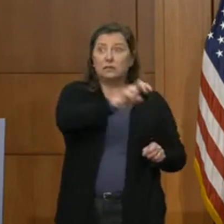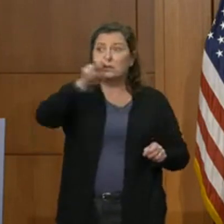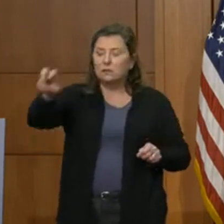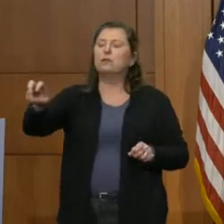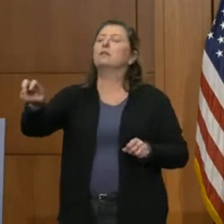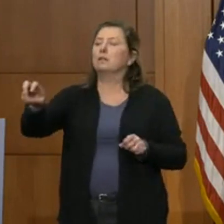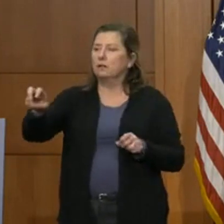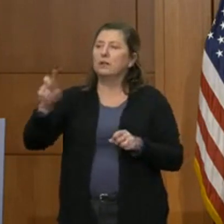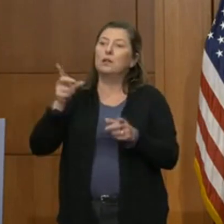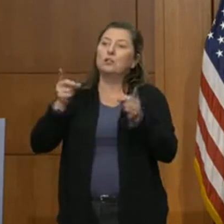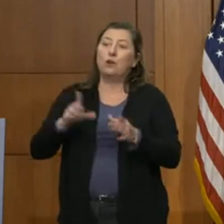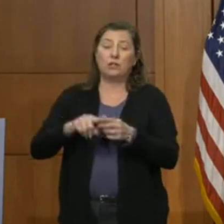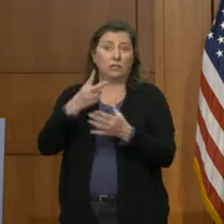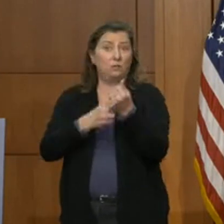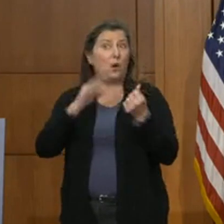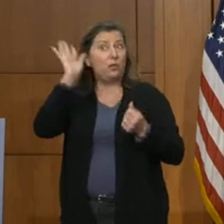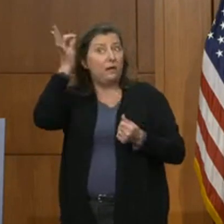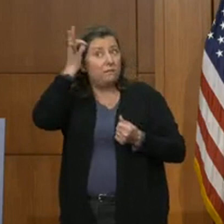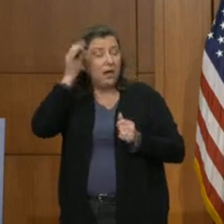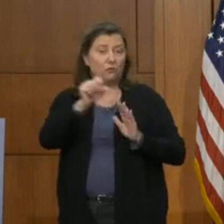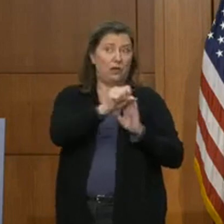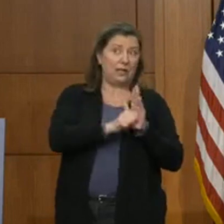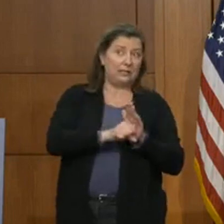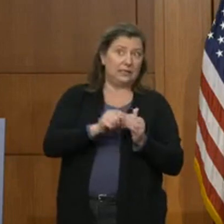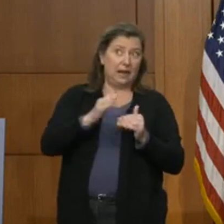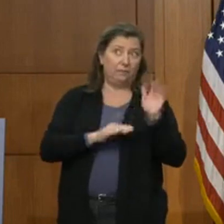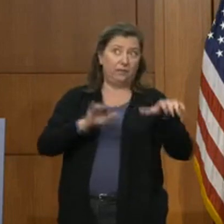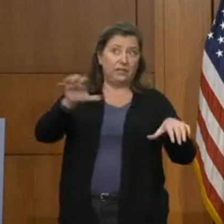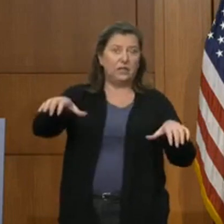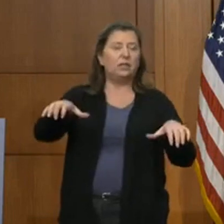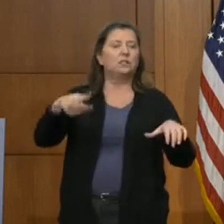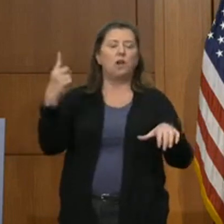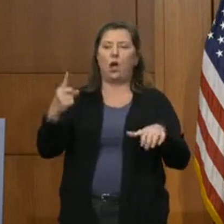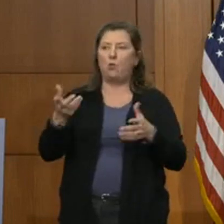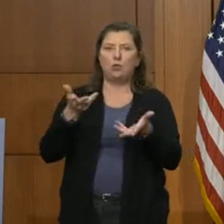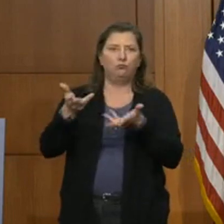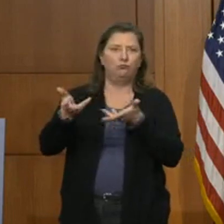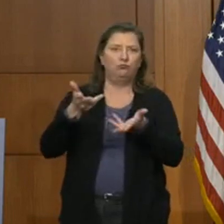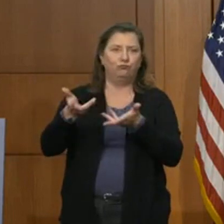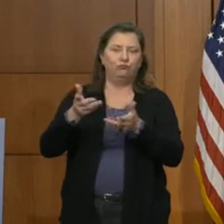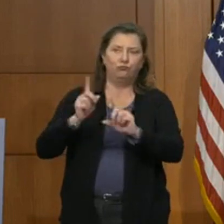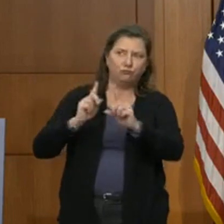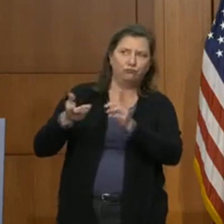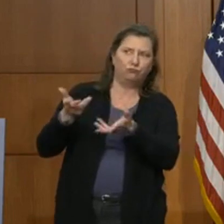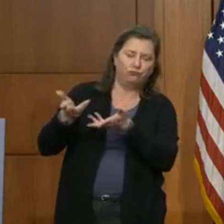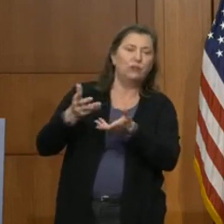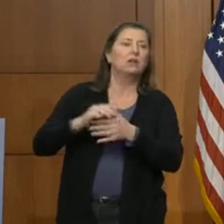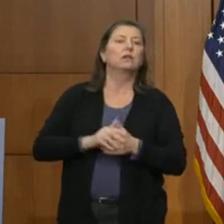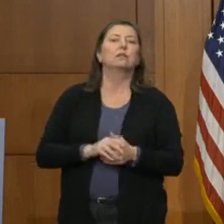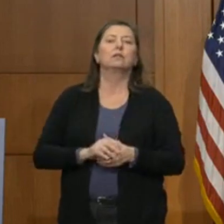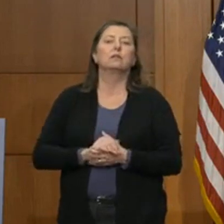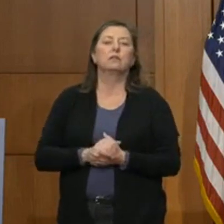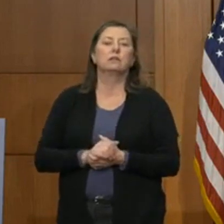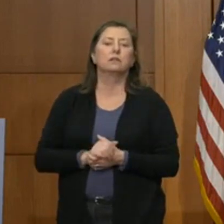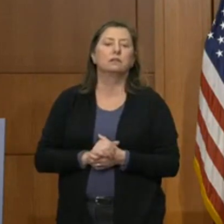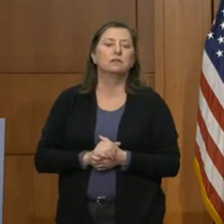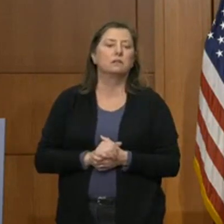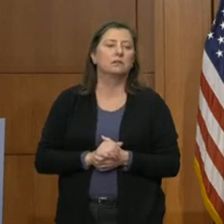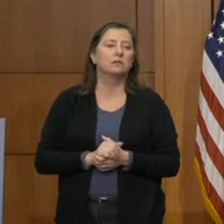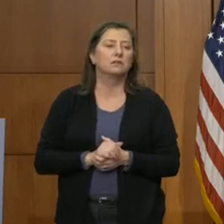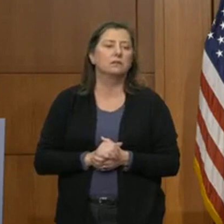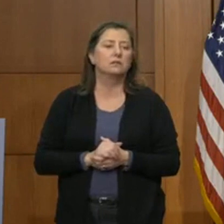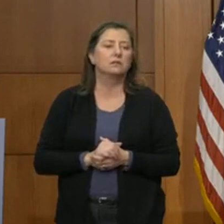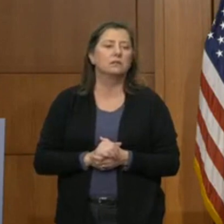directors at both our federal facilities and our state facilities are constantly engaged. And I've had numerous calls with